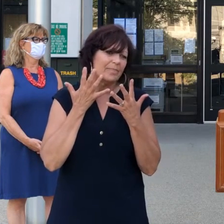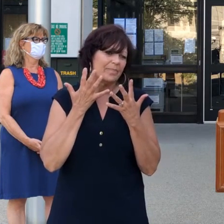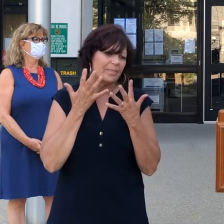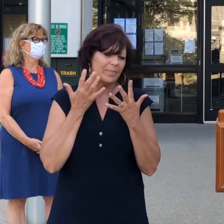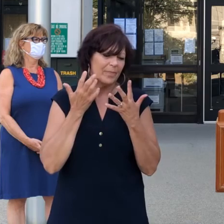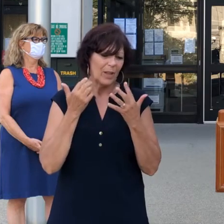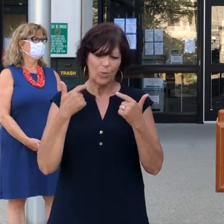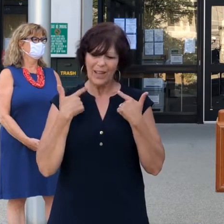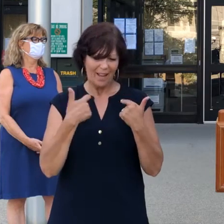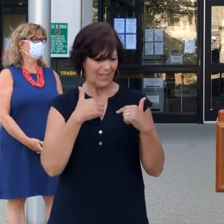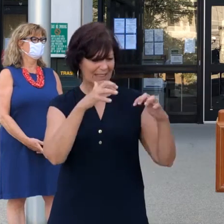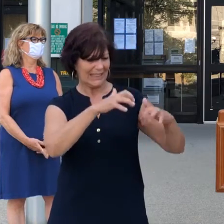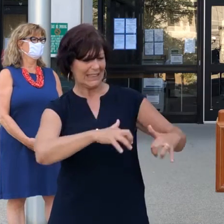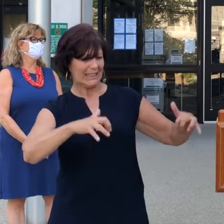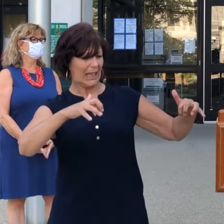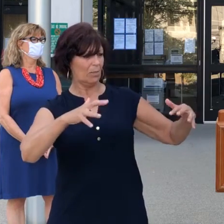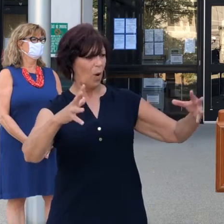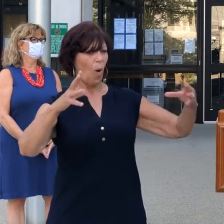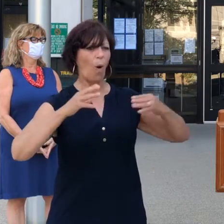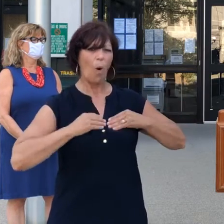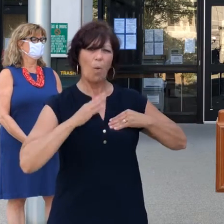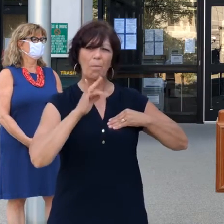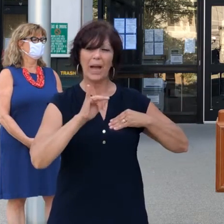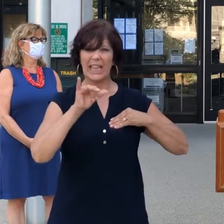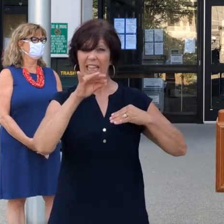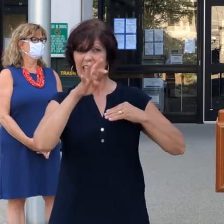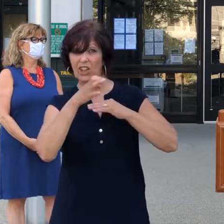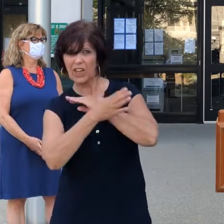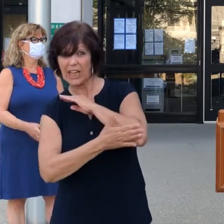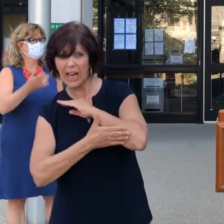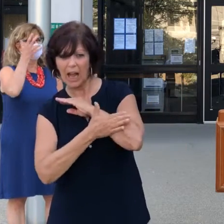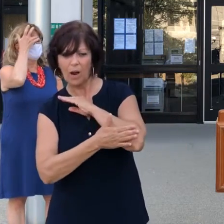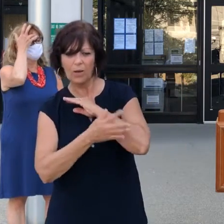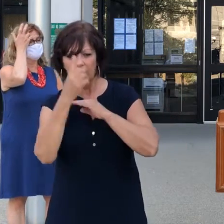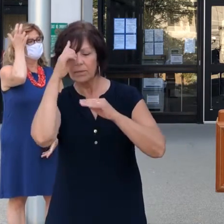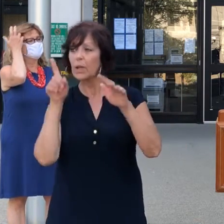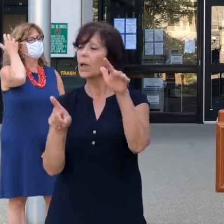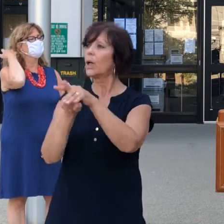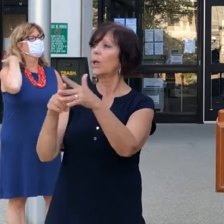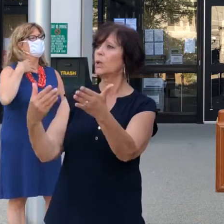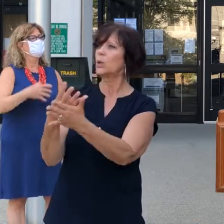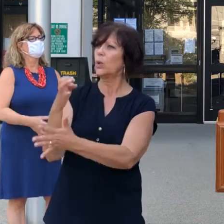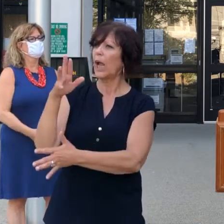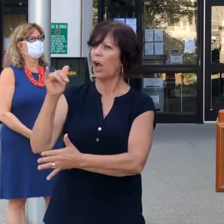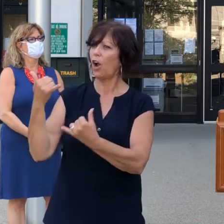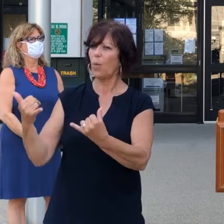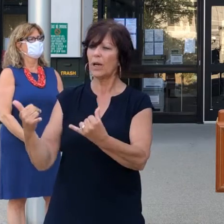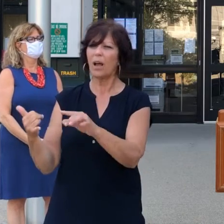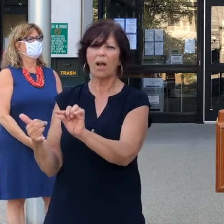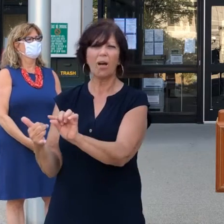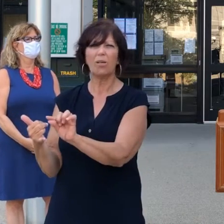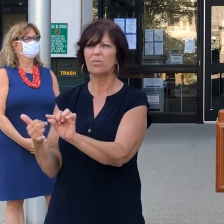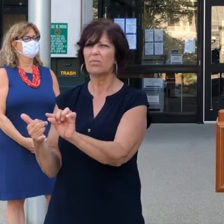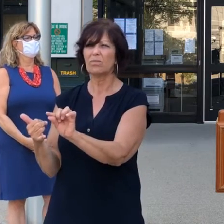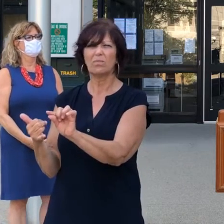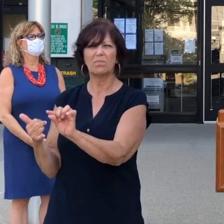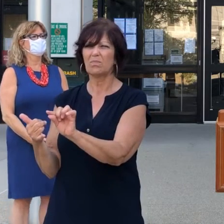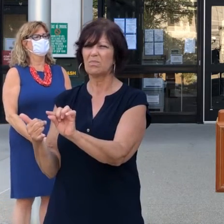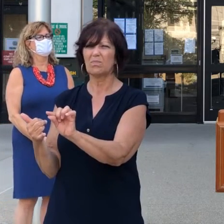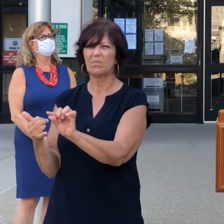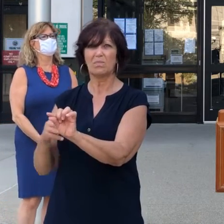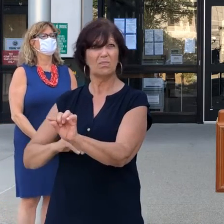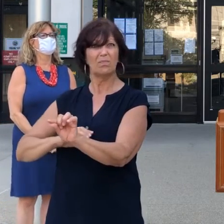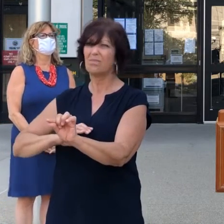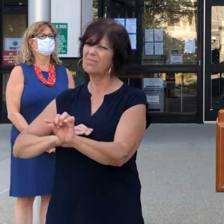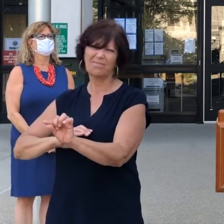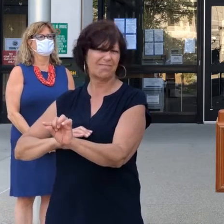this stadium that's owned by the people of Erie County, and when people think of New Era in this community right now, they don't have a good feeling about